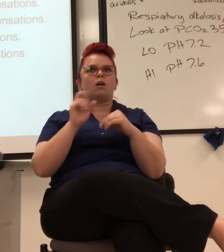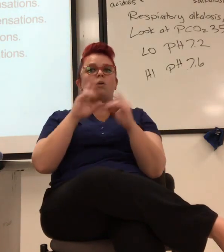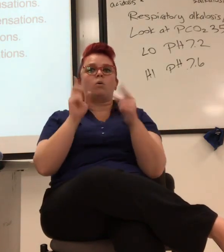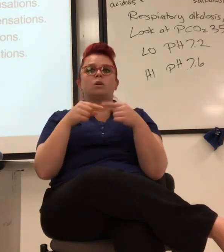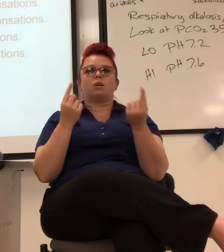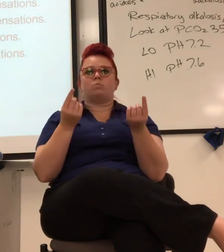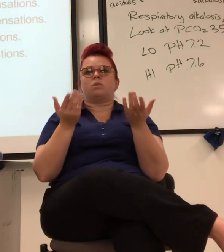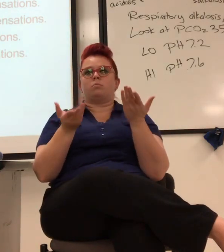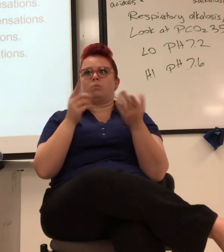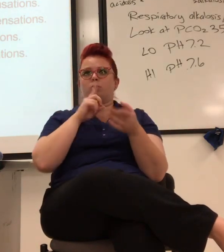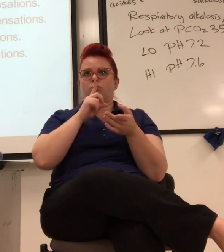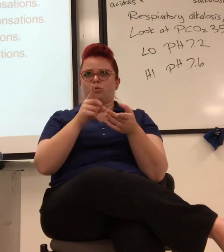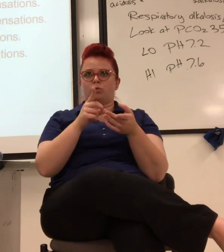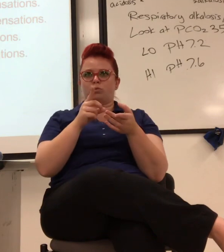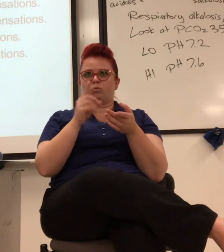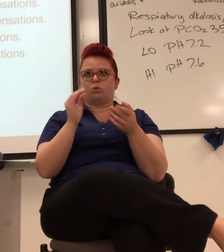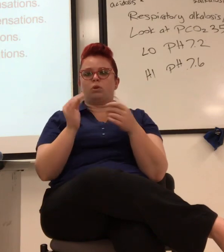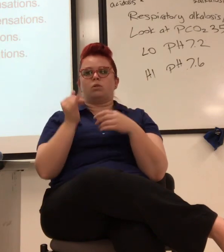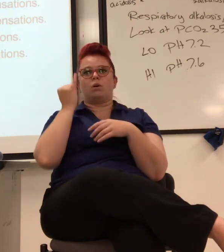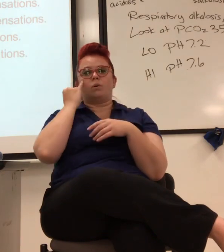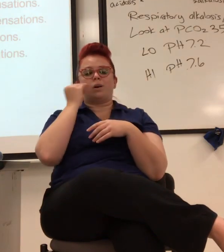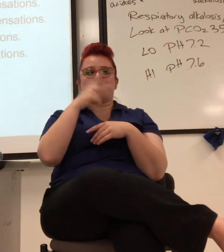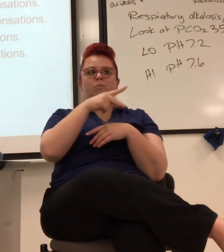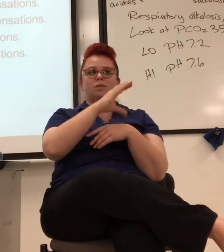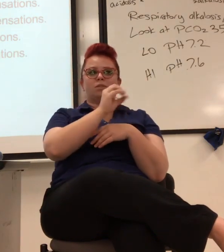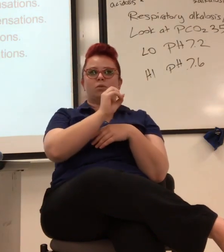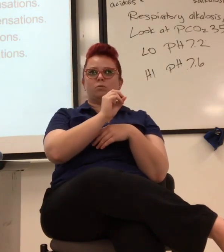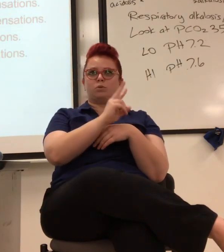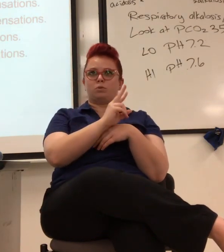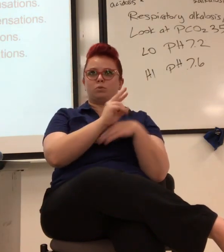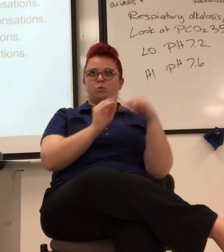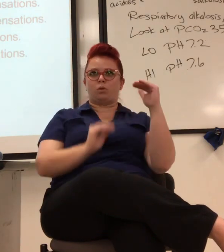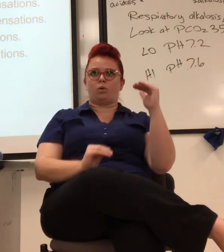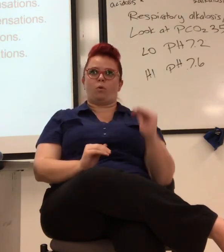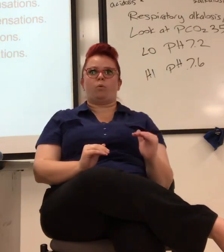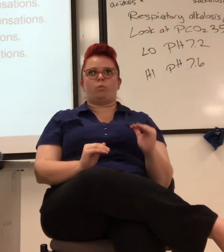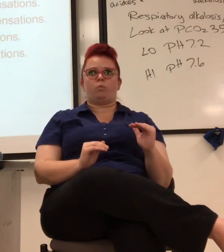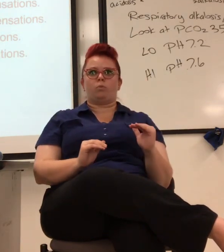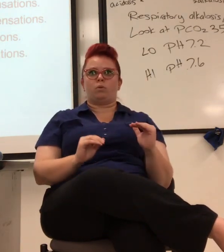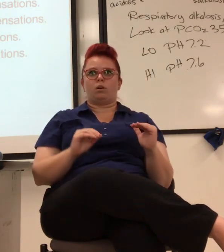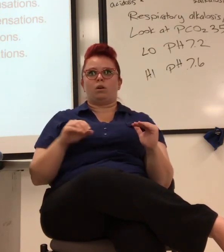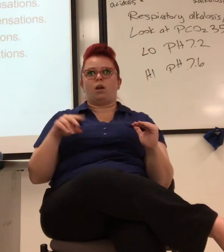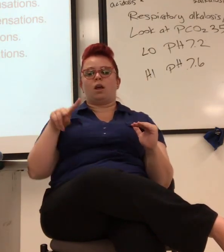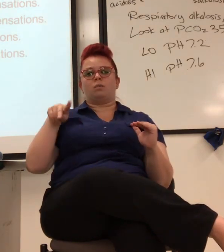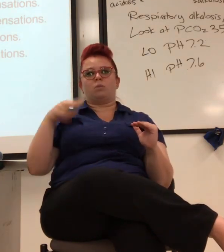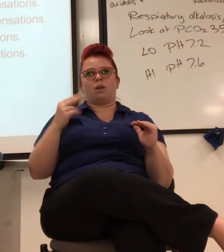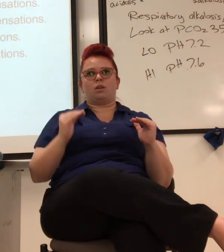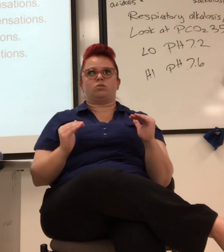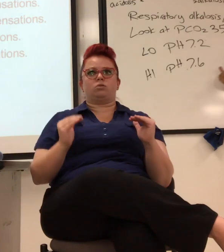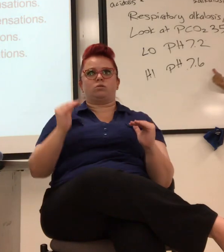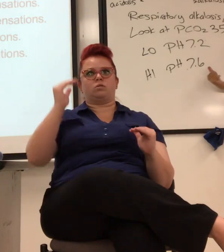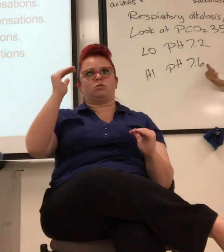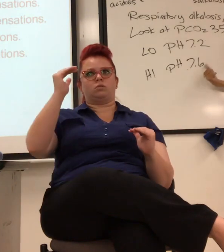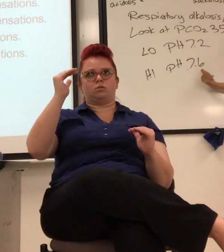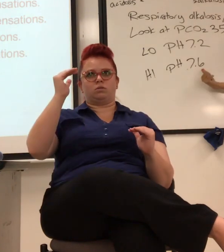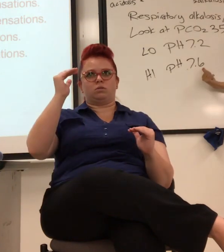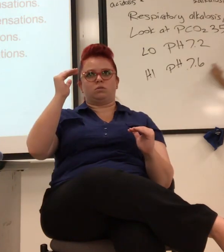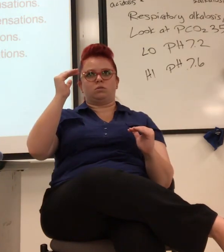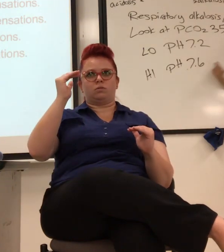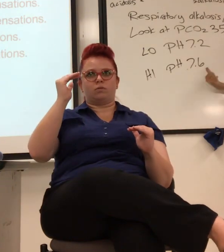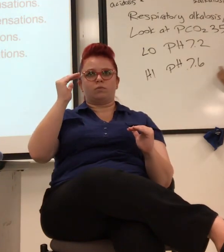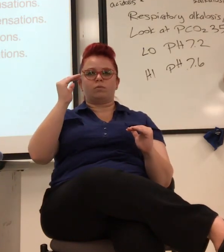pH higher. So I guess the easy rule to remember is, you know, like I say there, respiratory opposite.